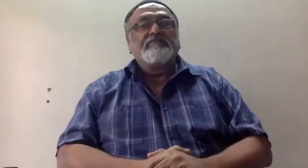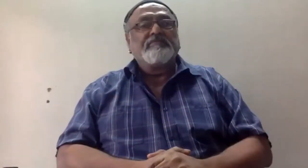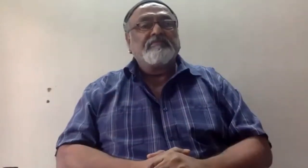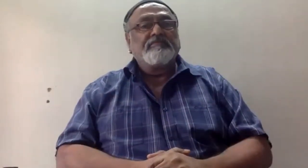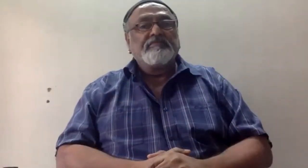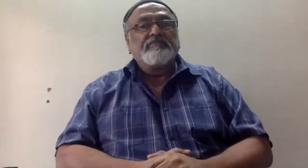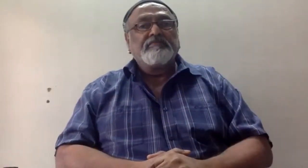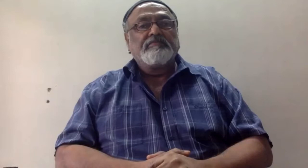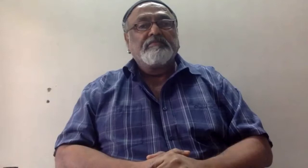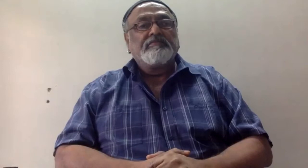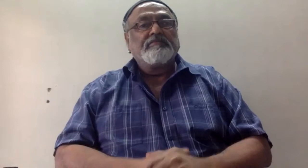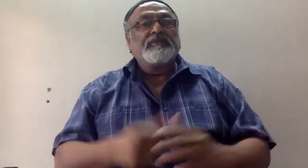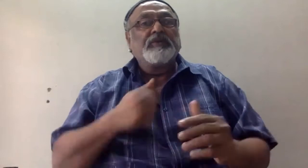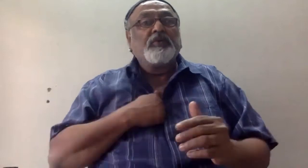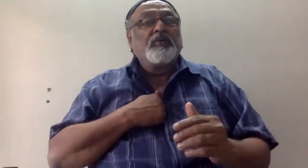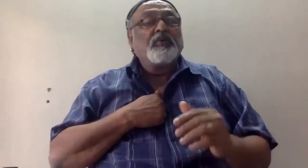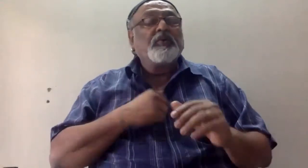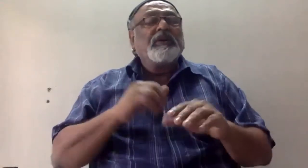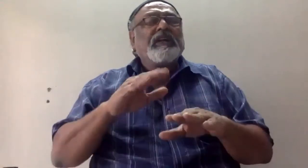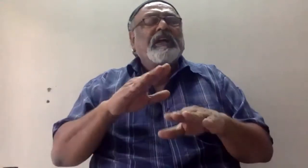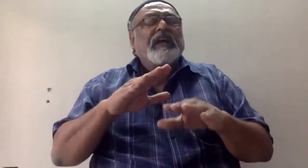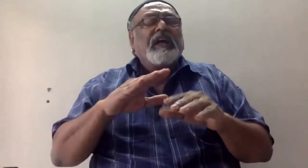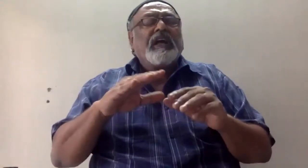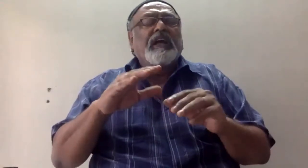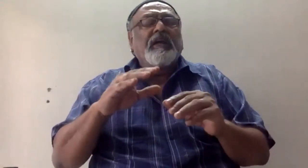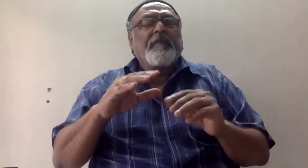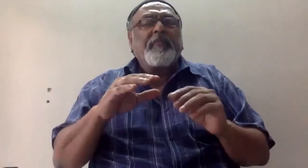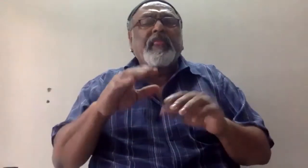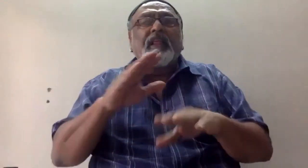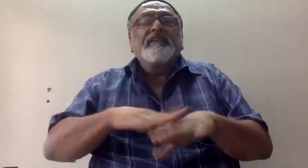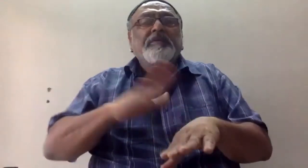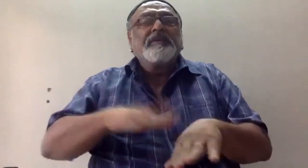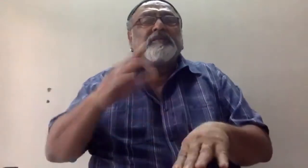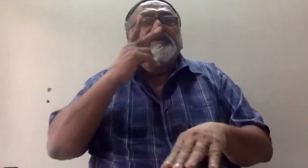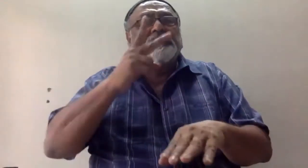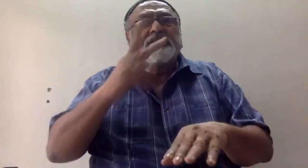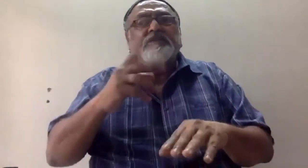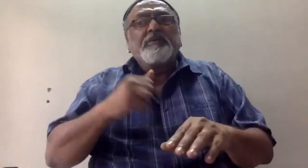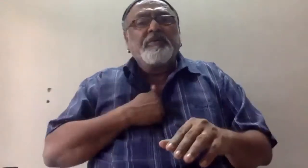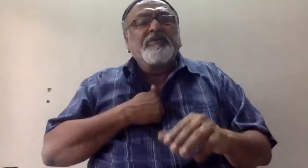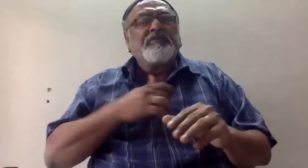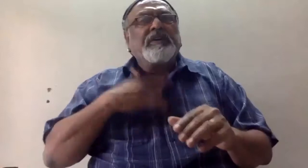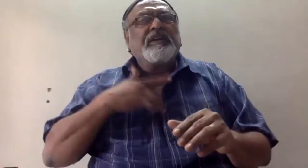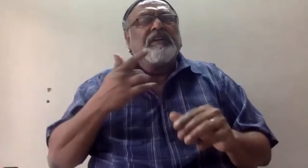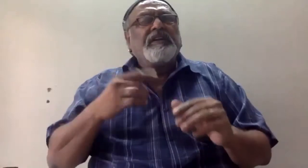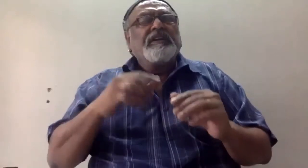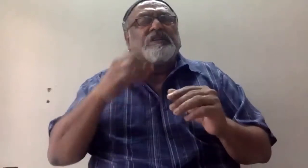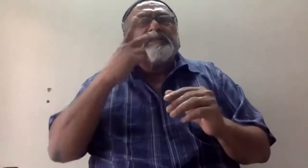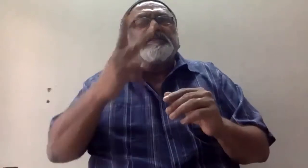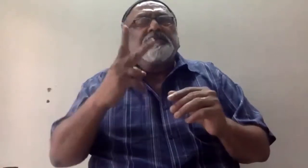Our experiences on routine basis, we find when we face discrimination